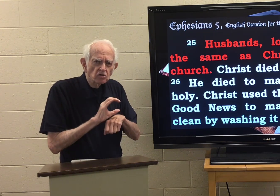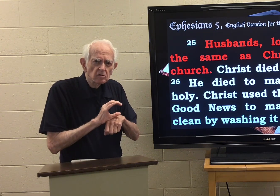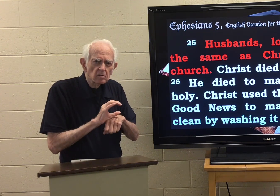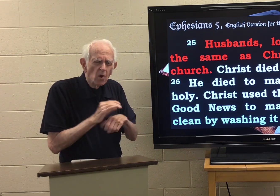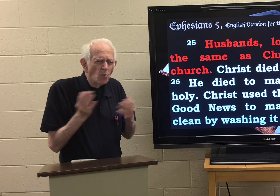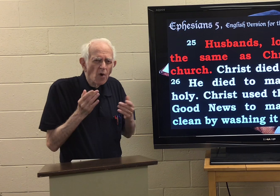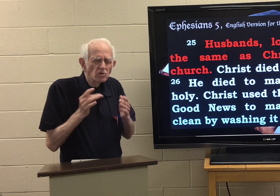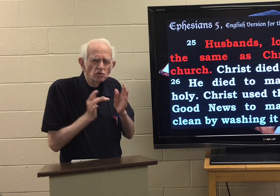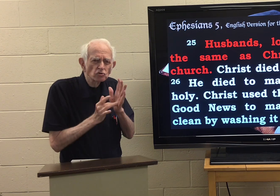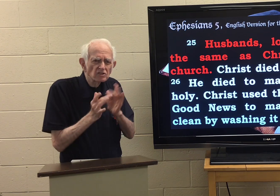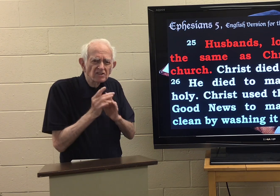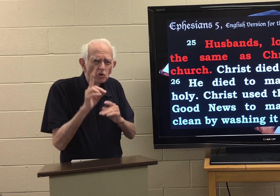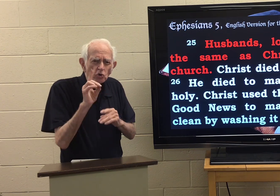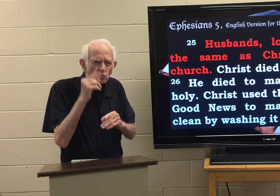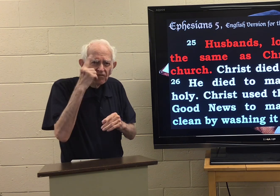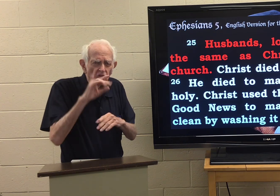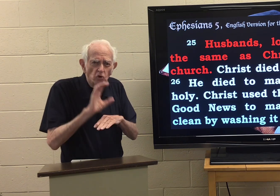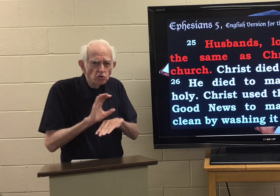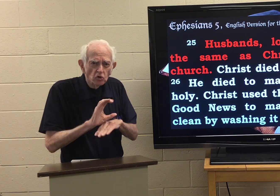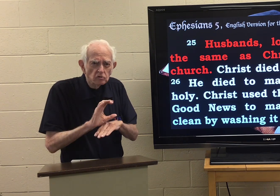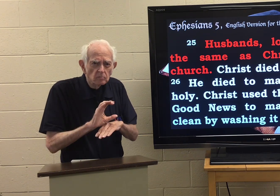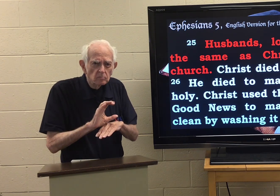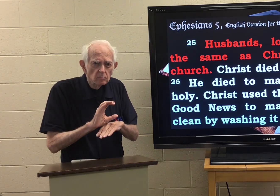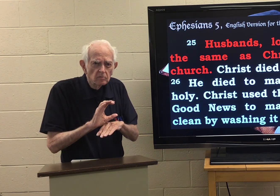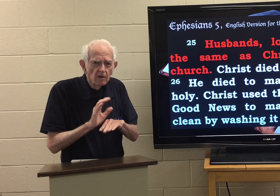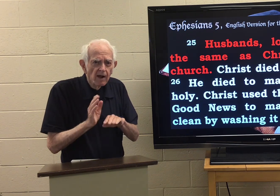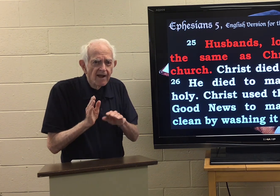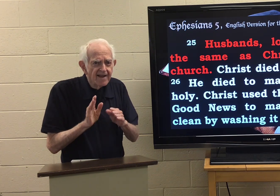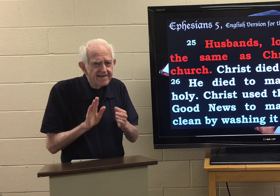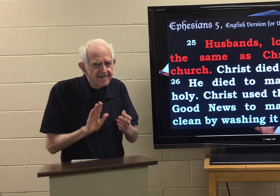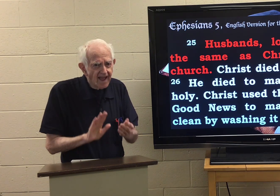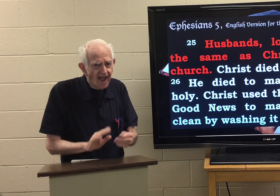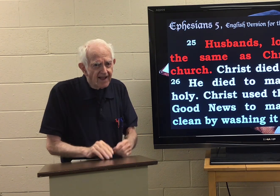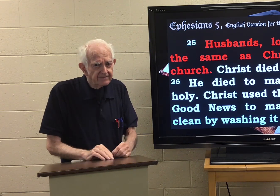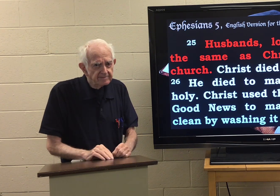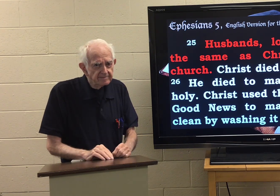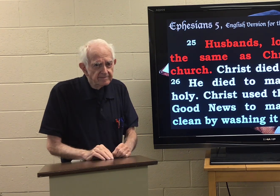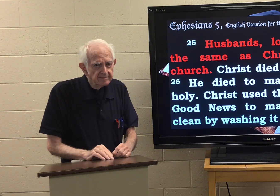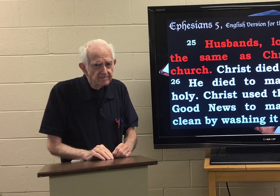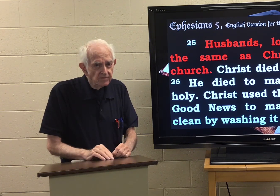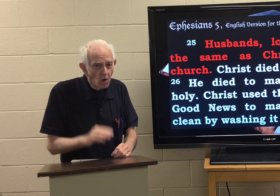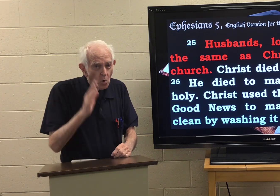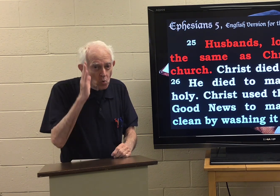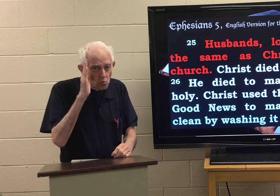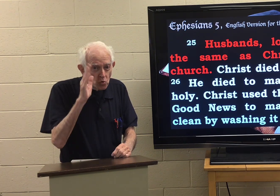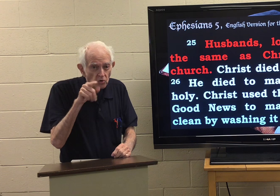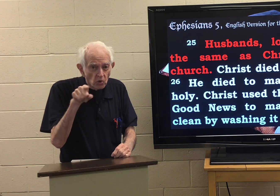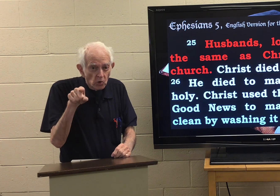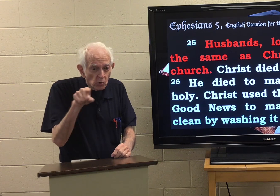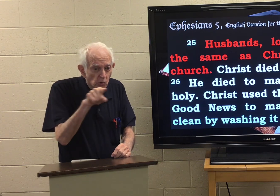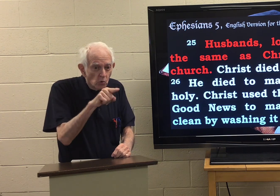the church. What did Jesus do for the church? He died. Would